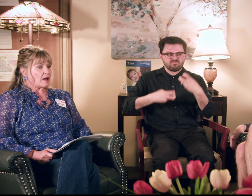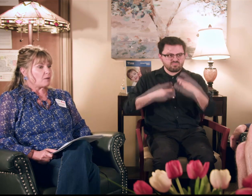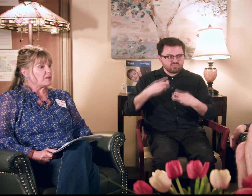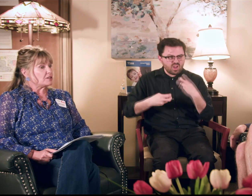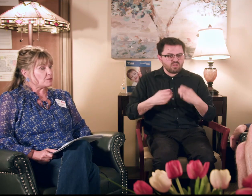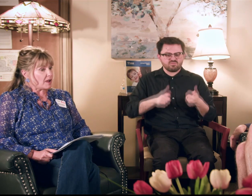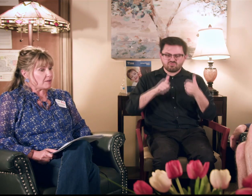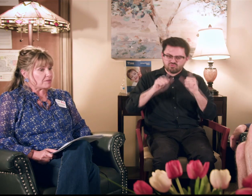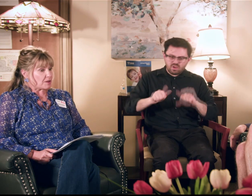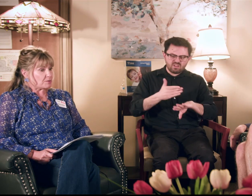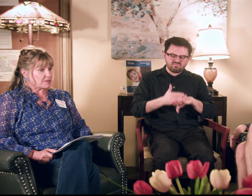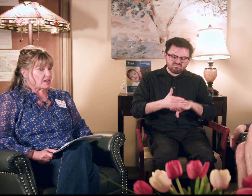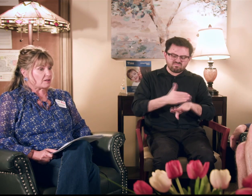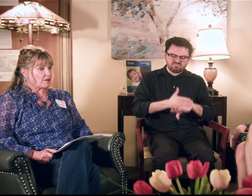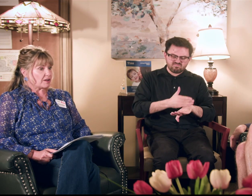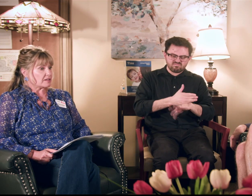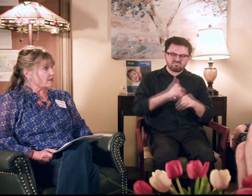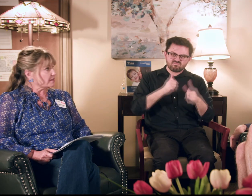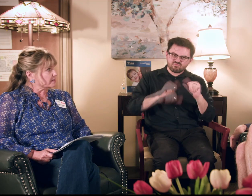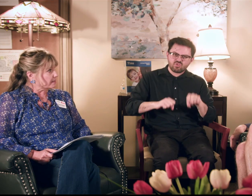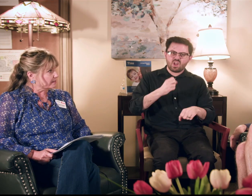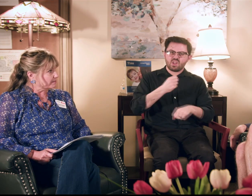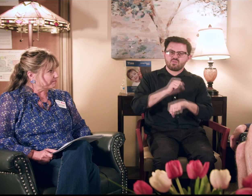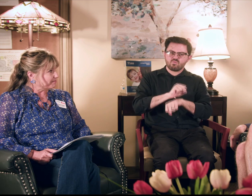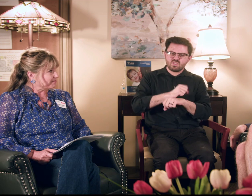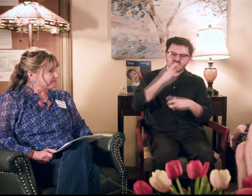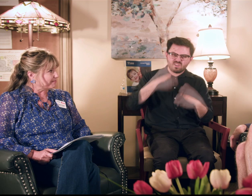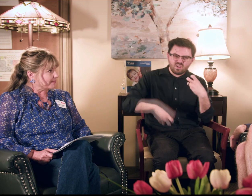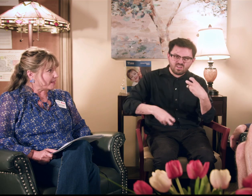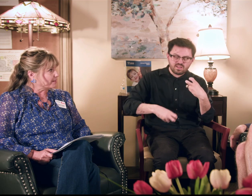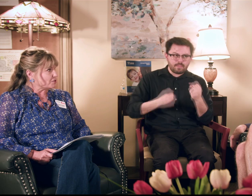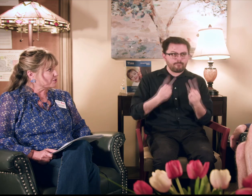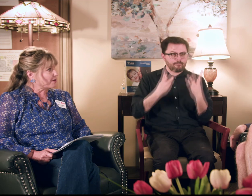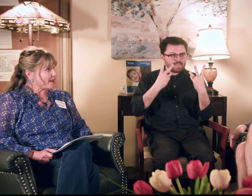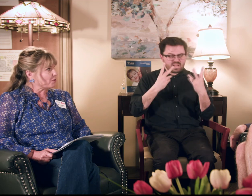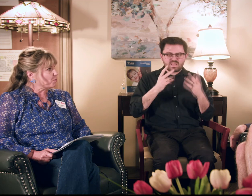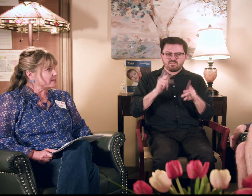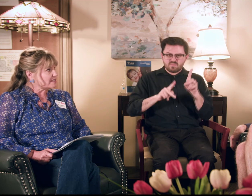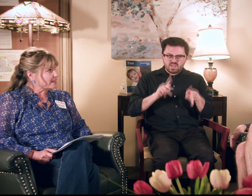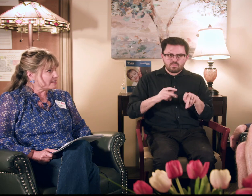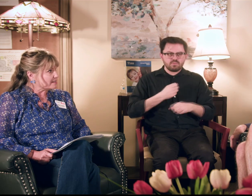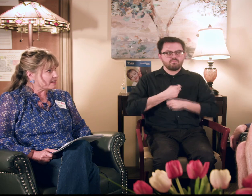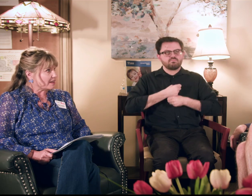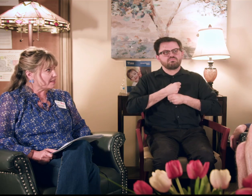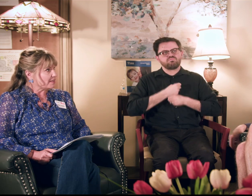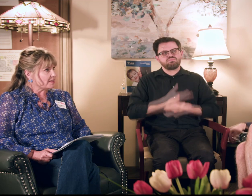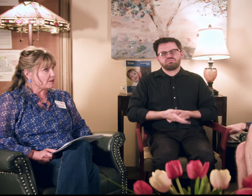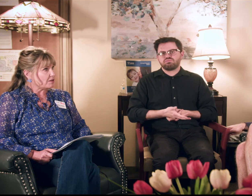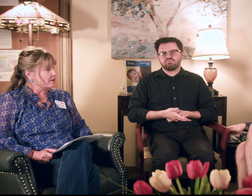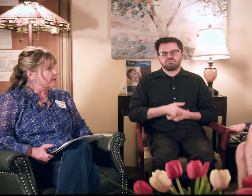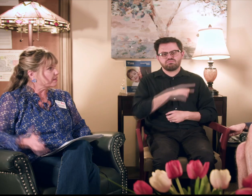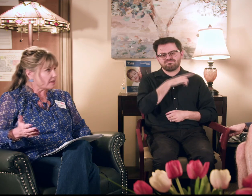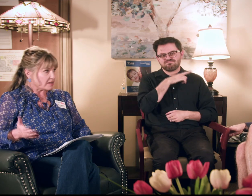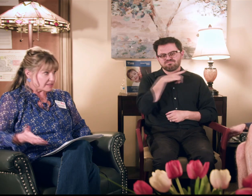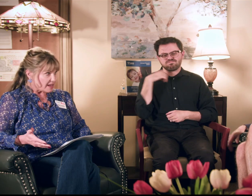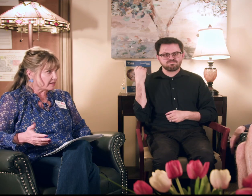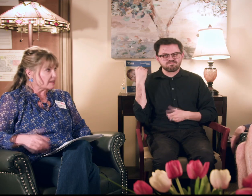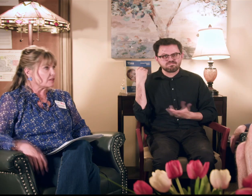that. We do have those that are exhausted. Yeah. And just are at their wits' end. Yeah. And